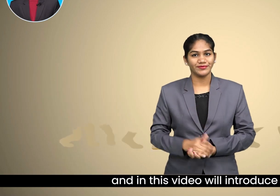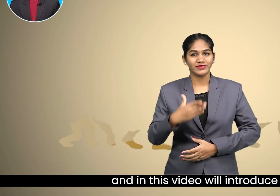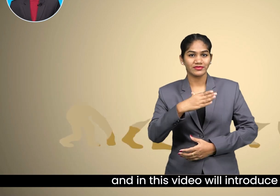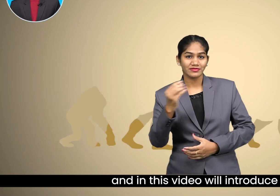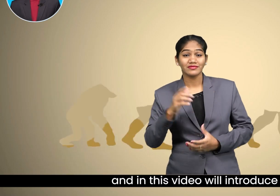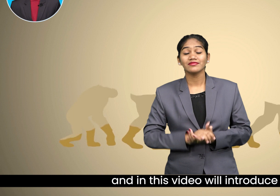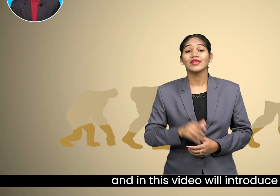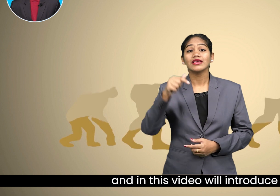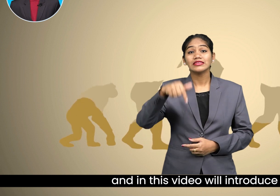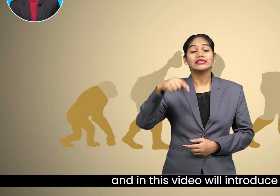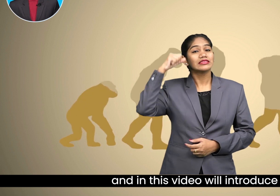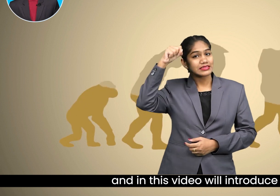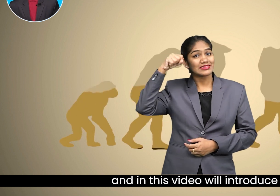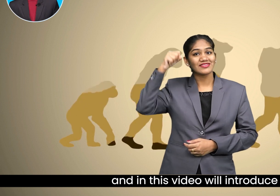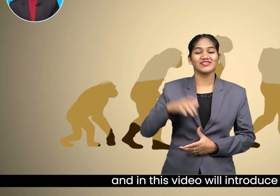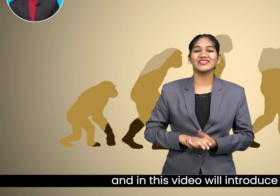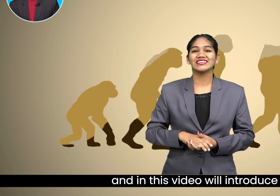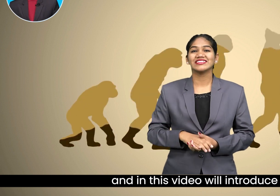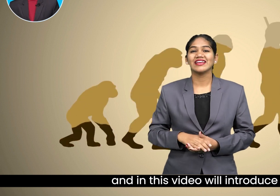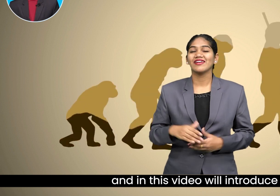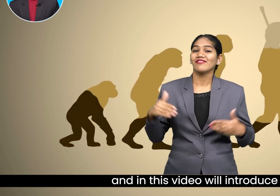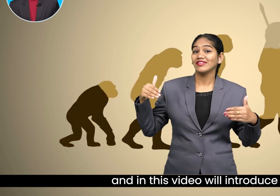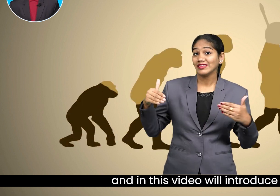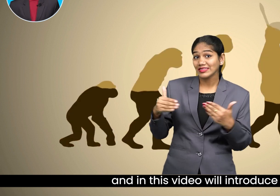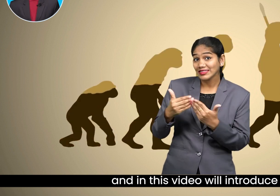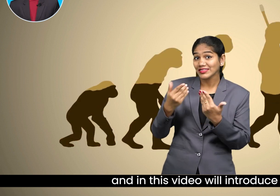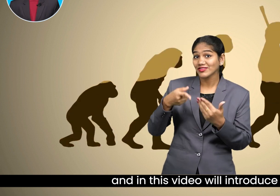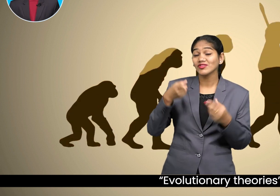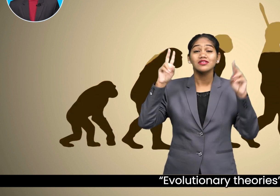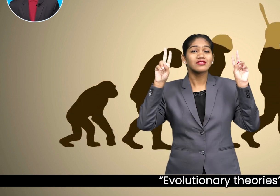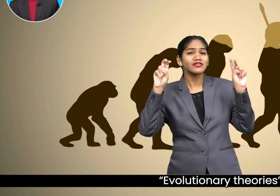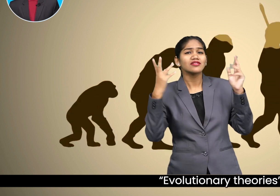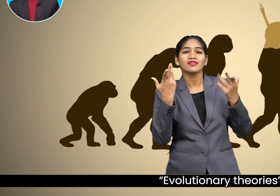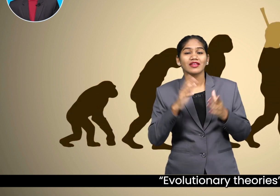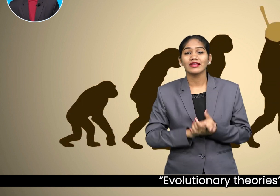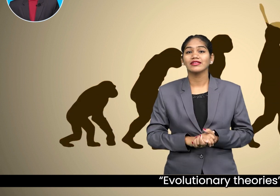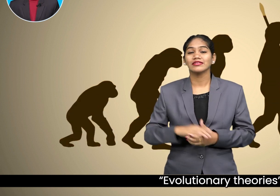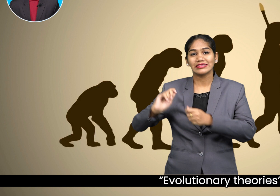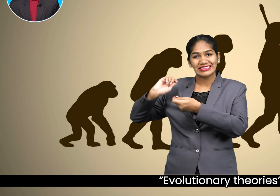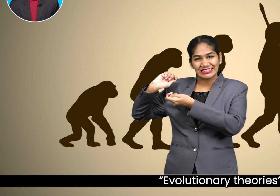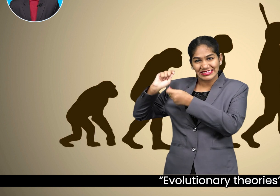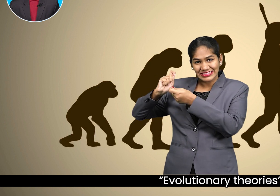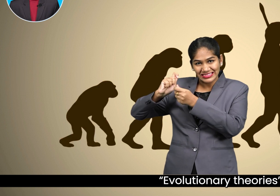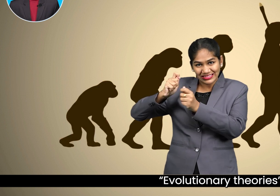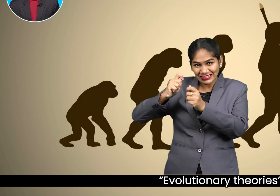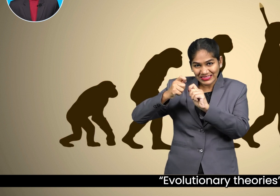and in this video we'll introduce the topic evolutionary